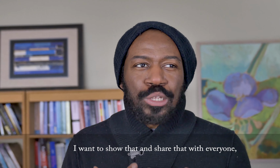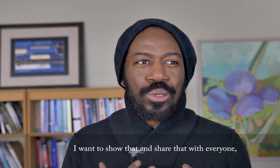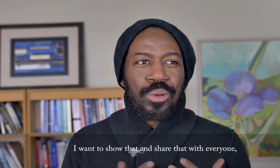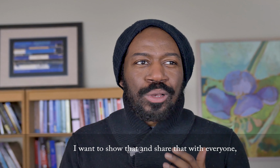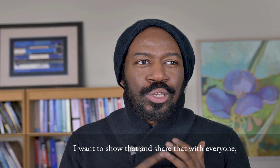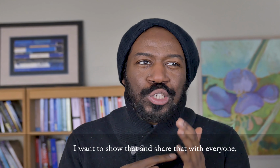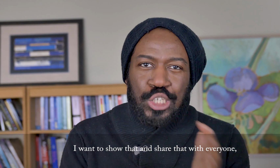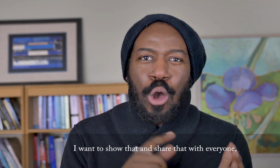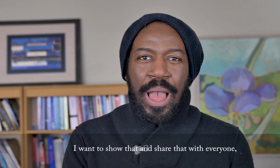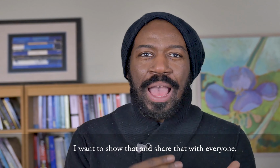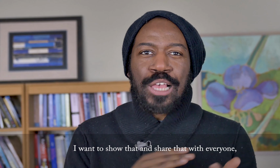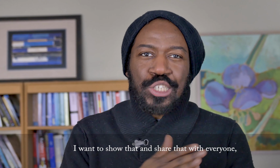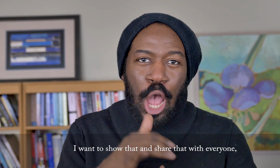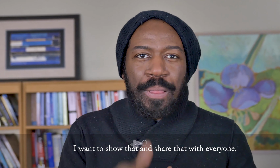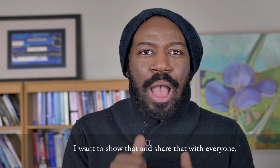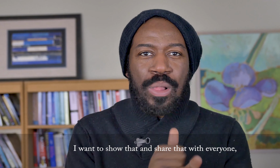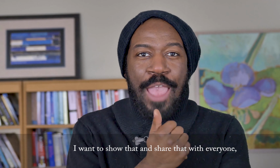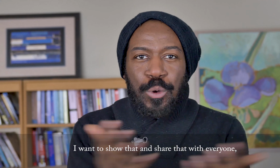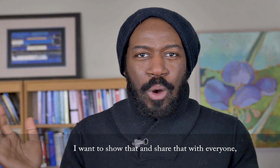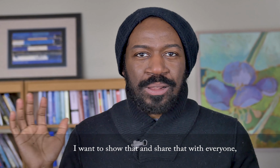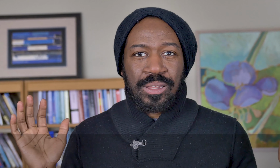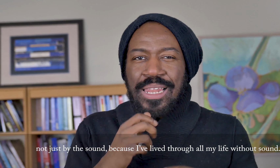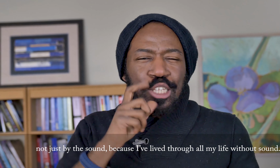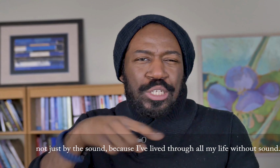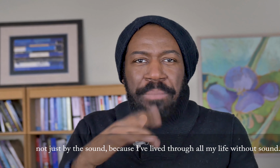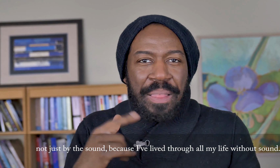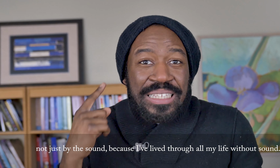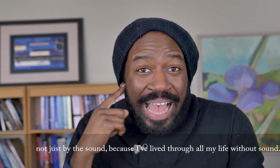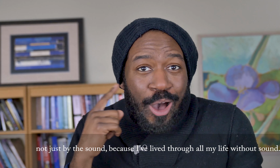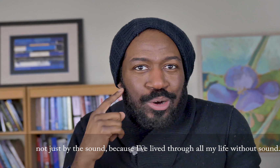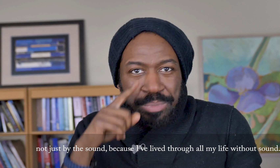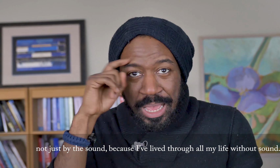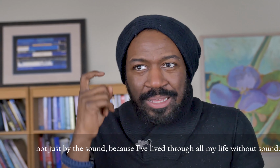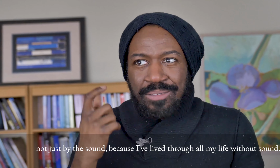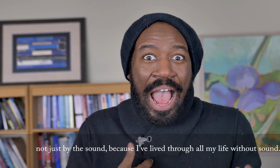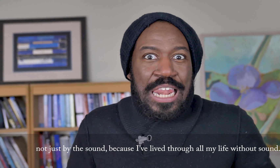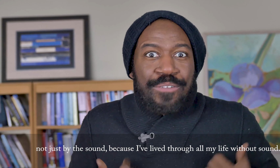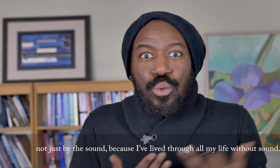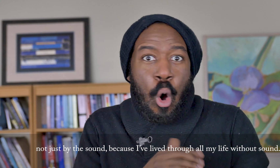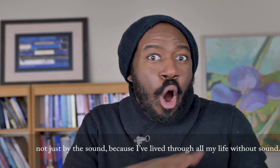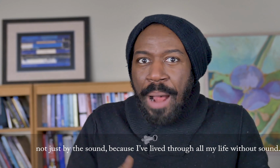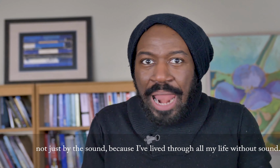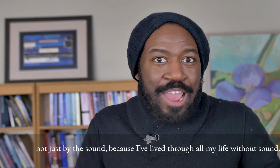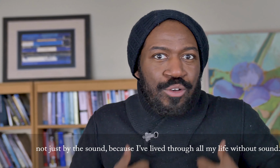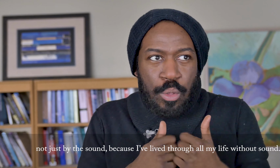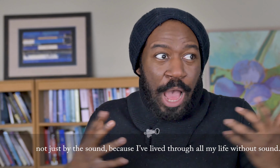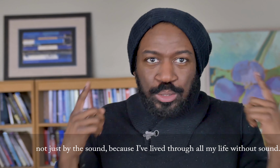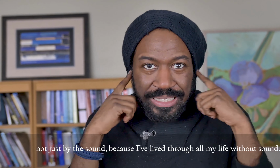to share that and share that with everyone. That's just by the style, because I lived through all my life without